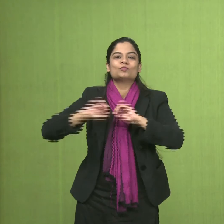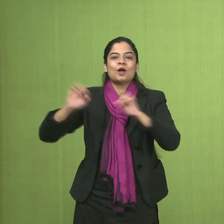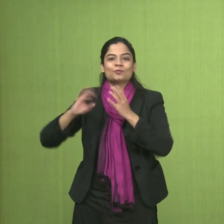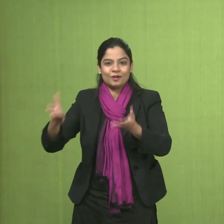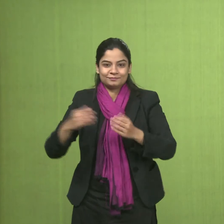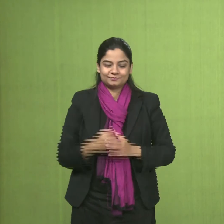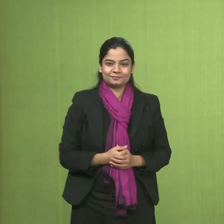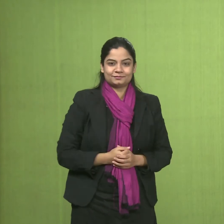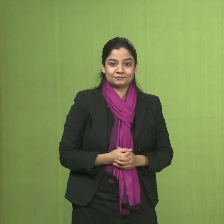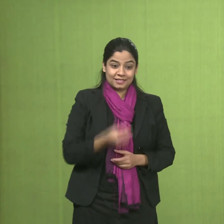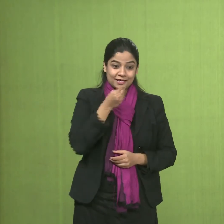don't need electricity at all.